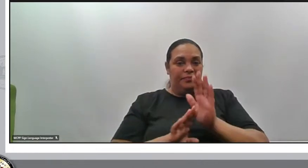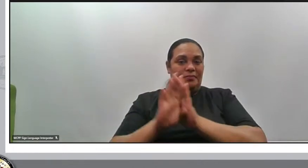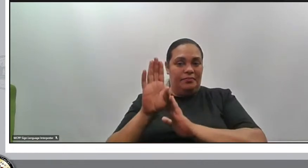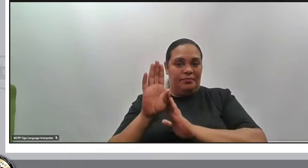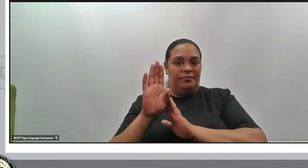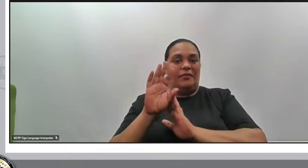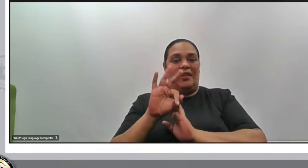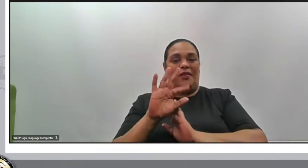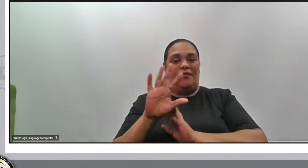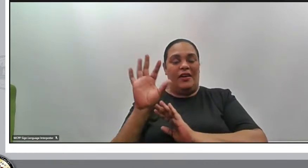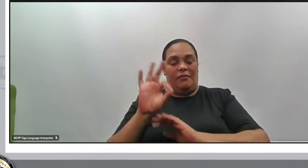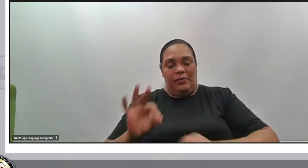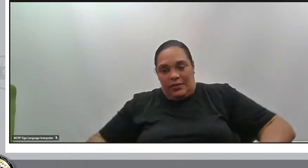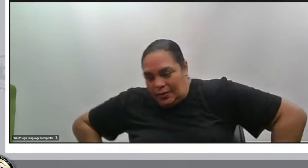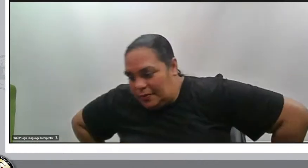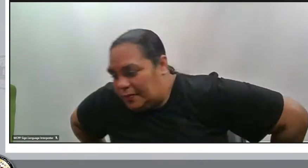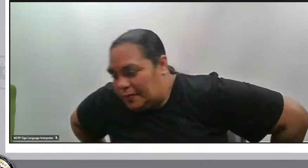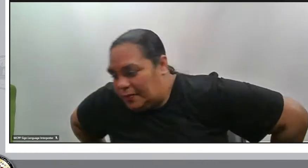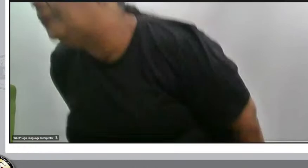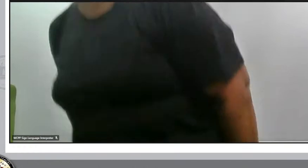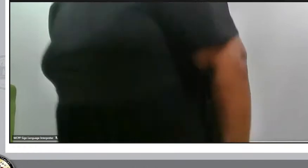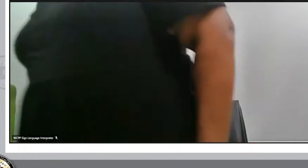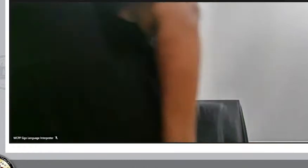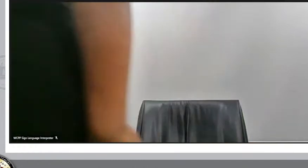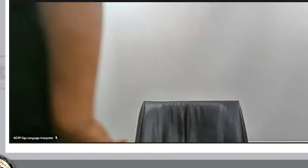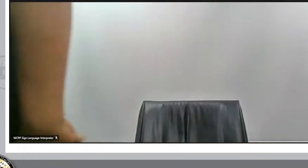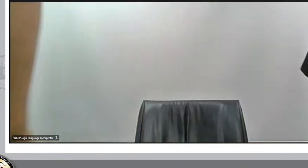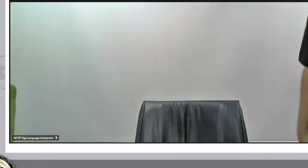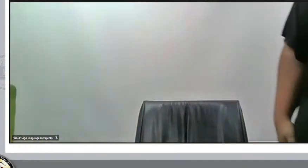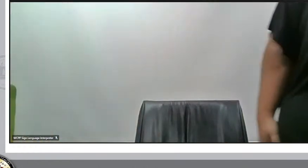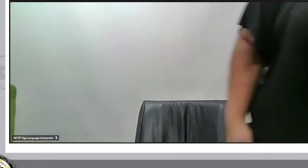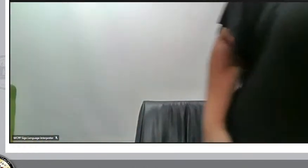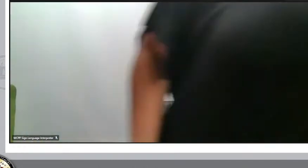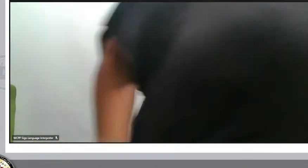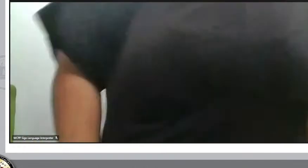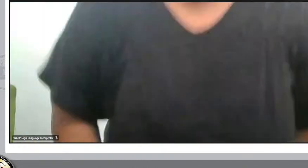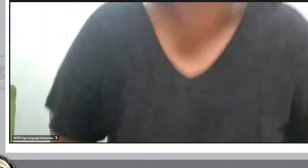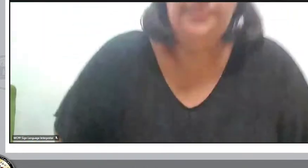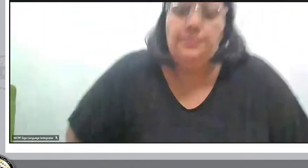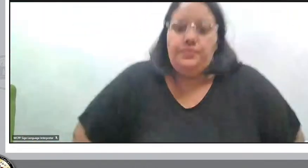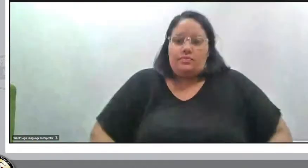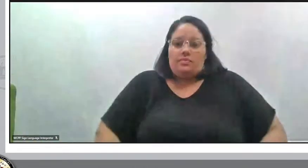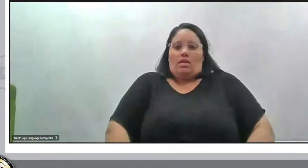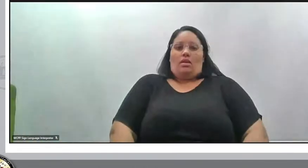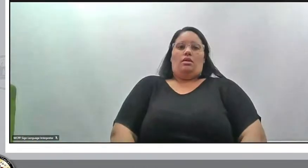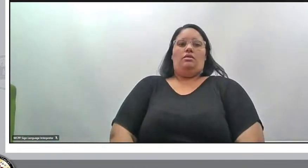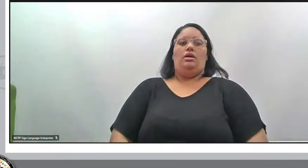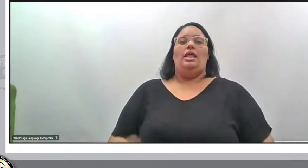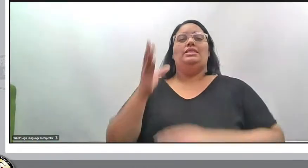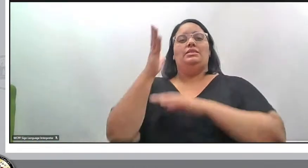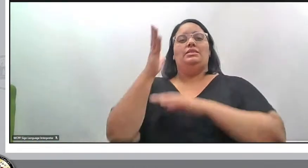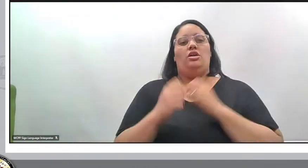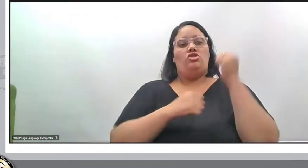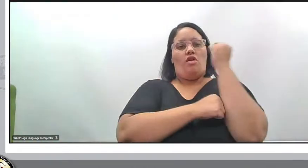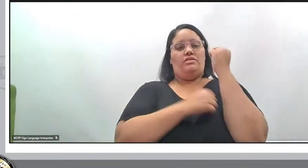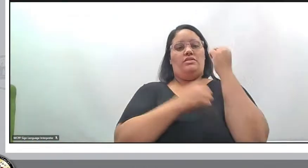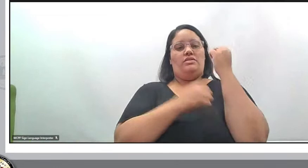by 35%. The Speaker's office budget is increased by nearly